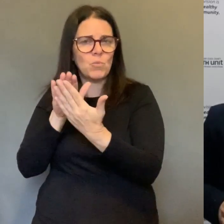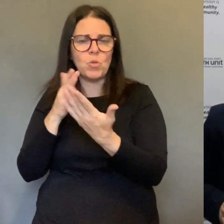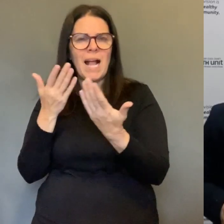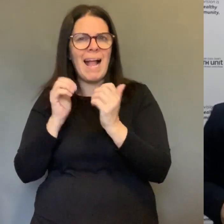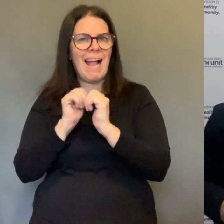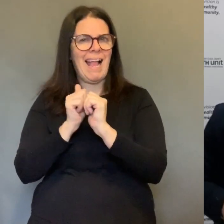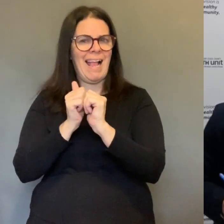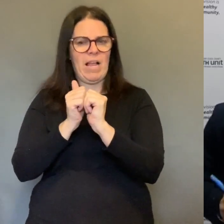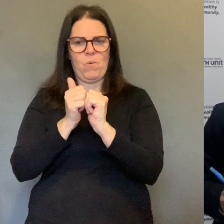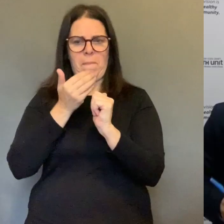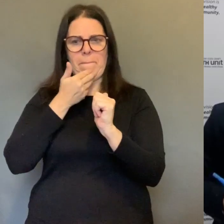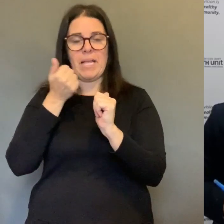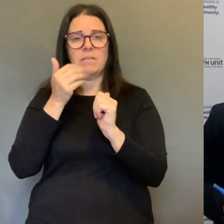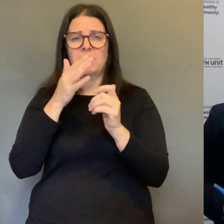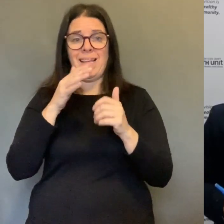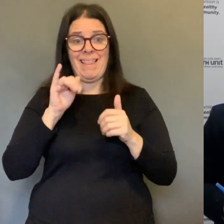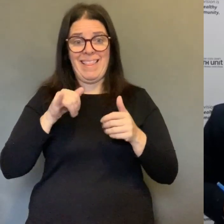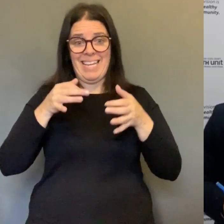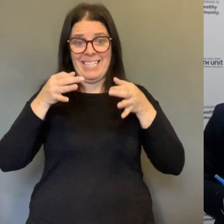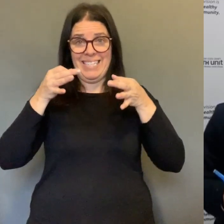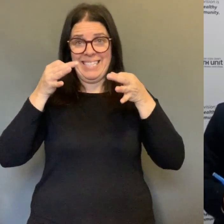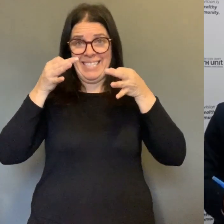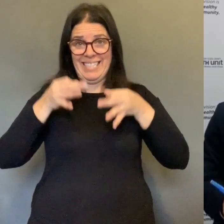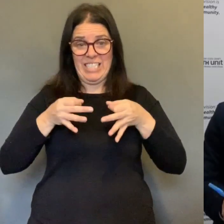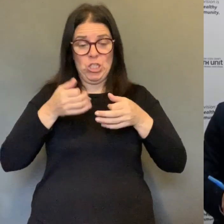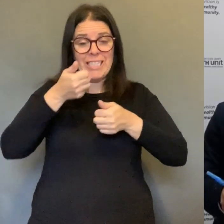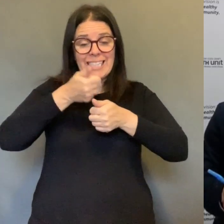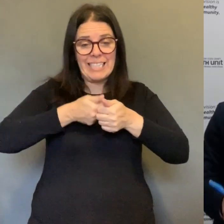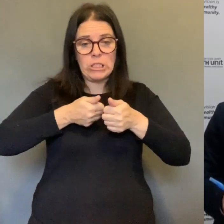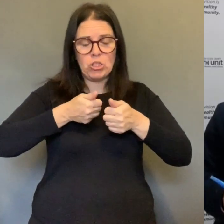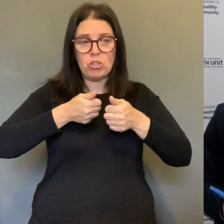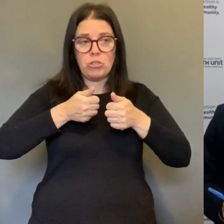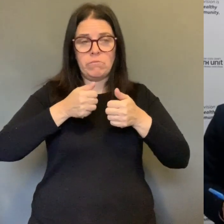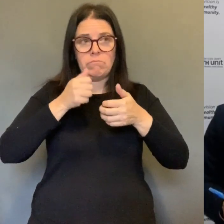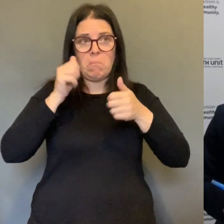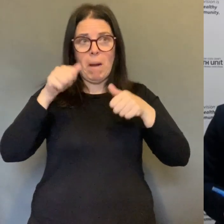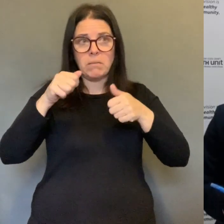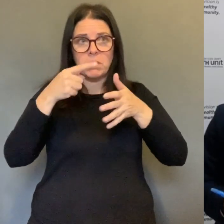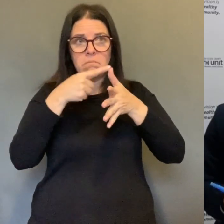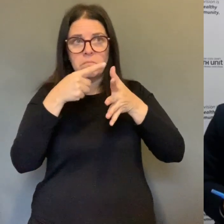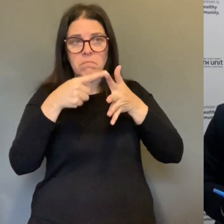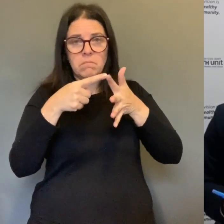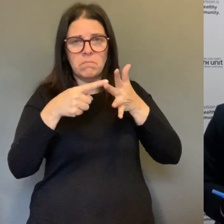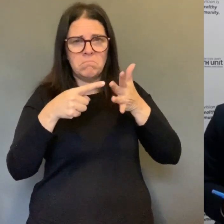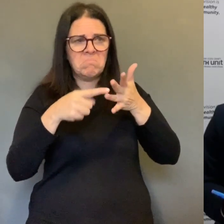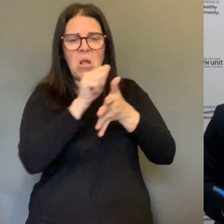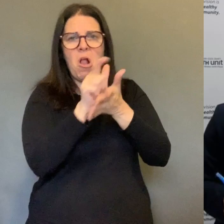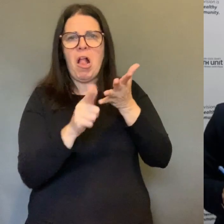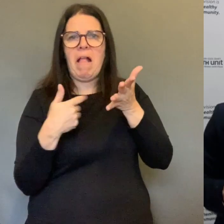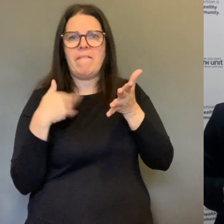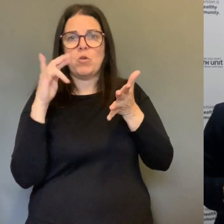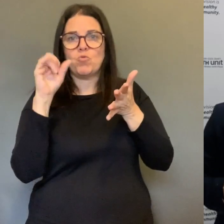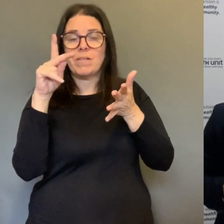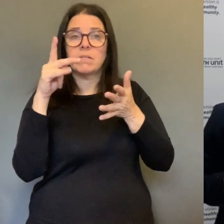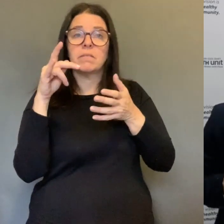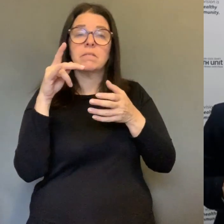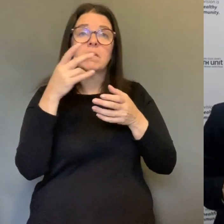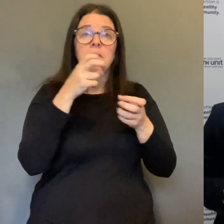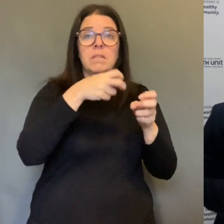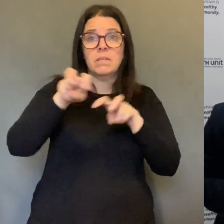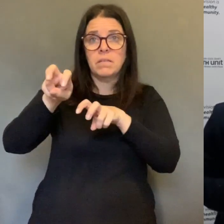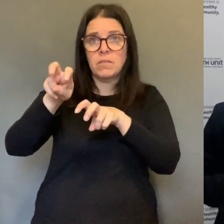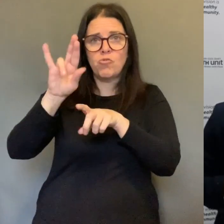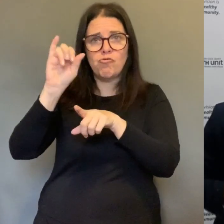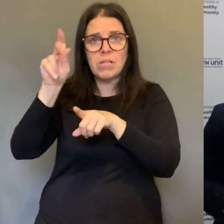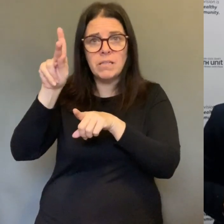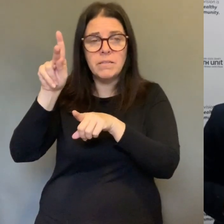space. So there has to be a number of consideration that needs to happen before some of these moves happen. The good thing is